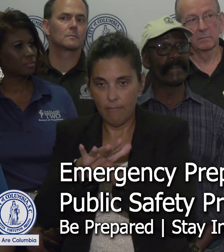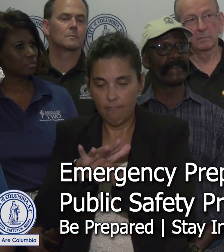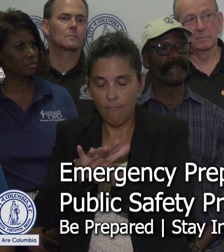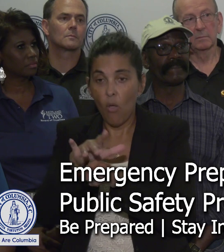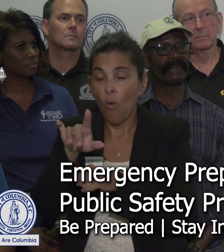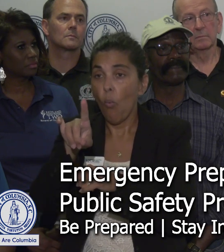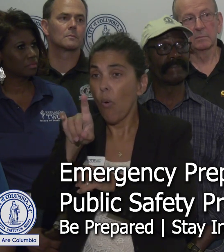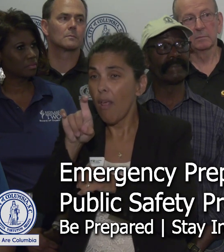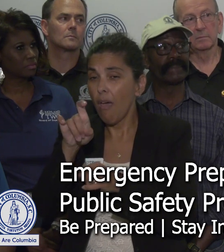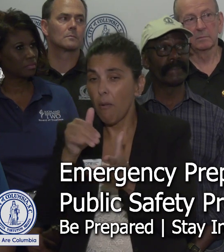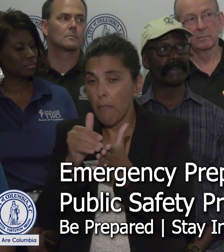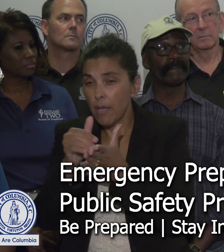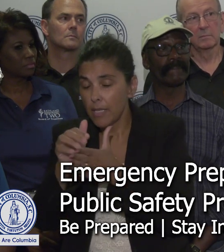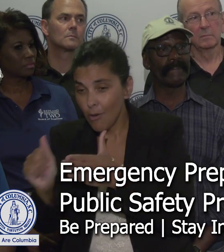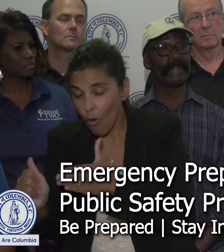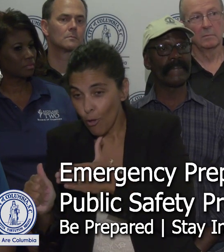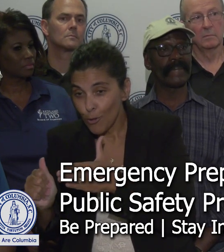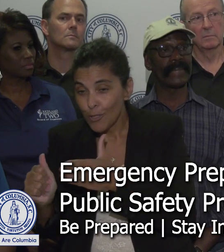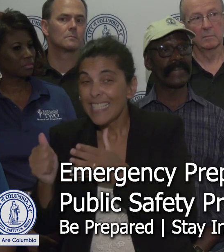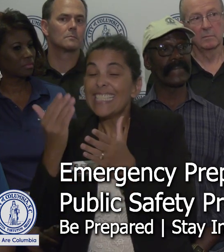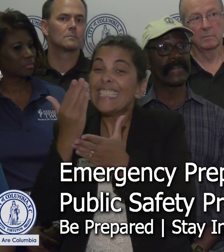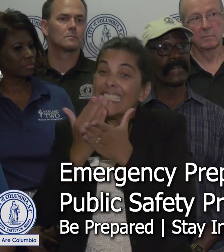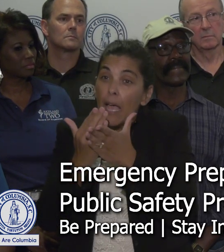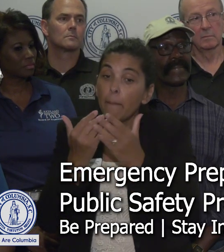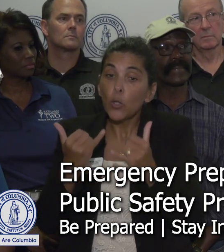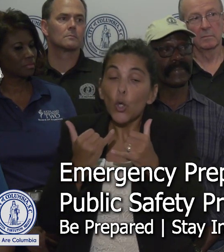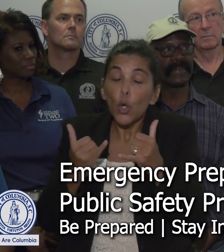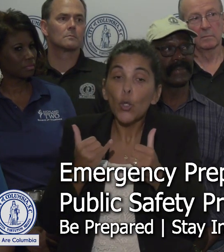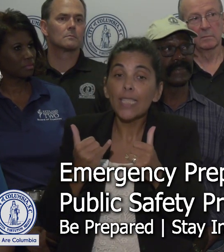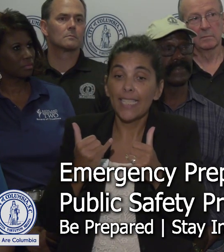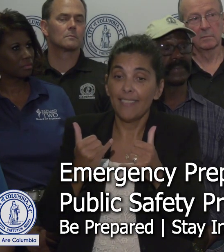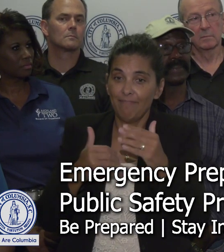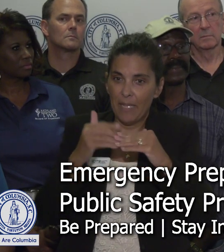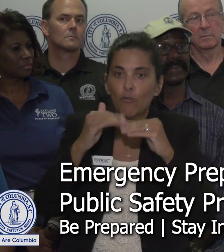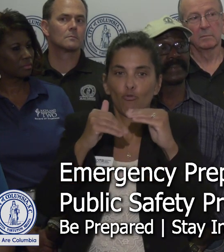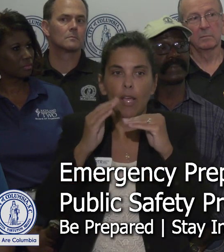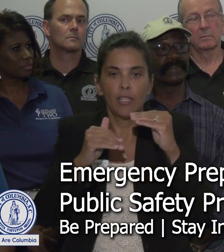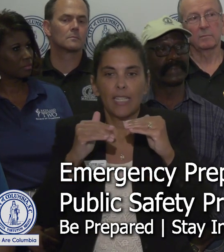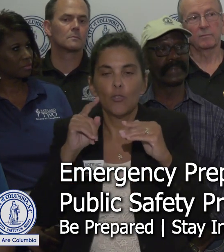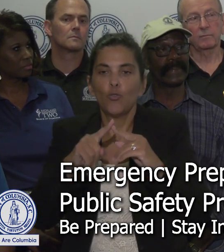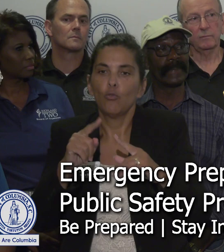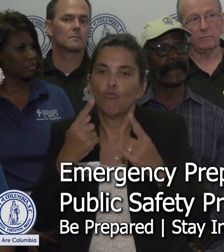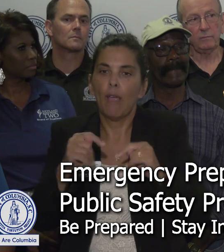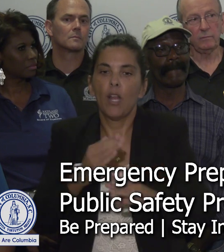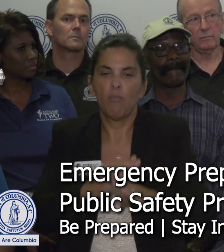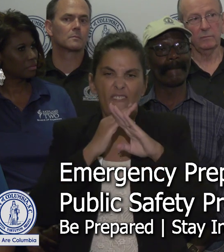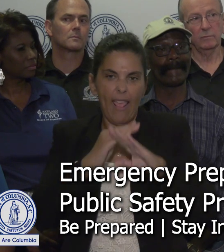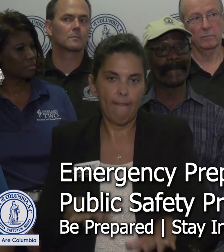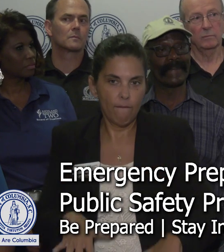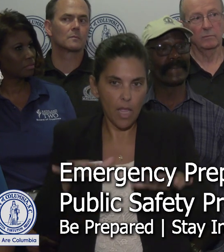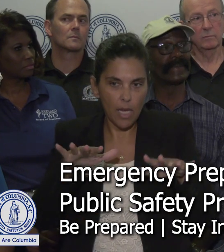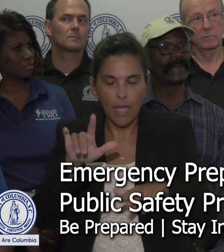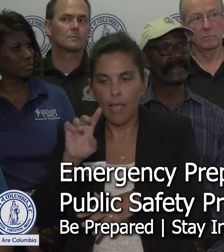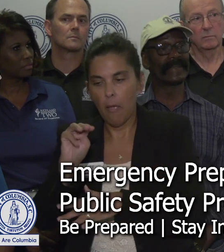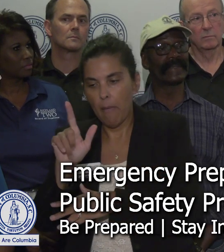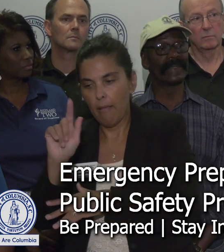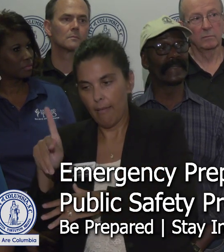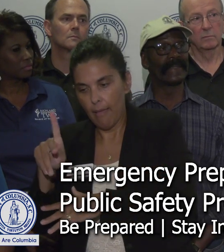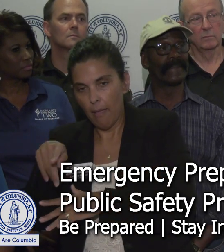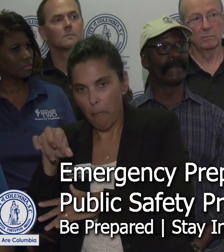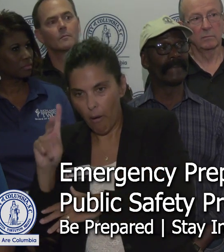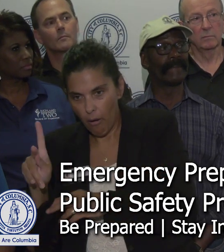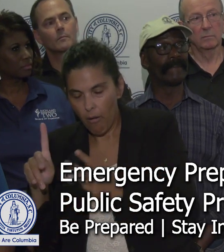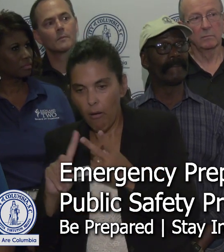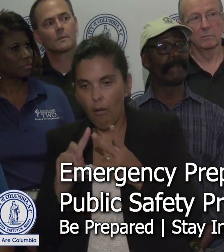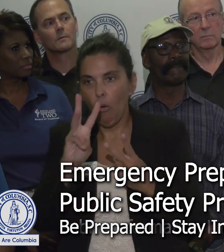A couple of those projects are currently under construction and would seek to mitigate some of the flooding. Clint mentioned MLK Park and I believe Wallace Street